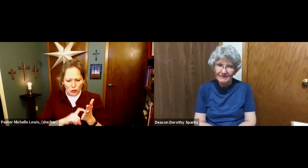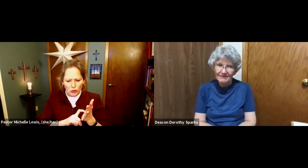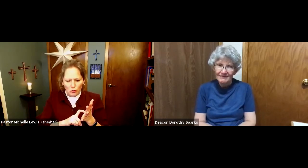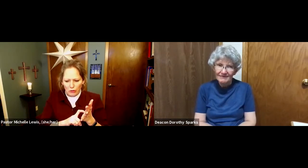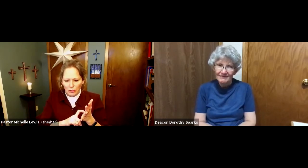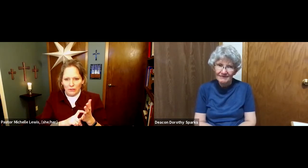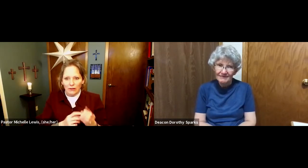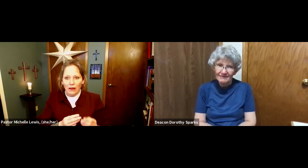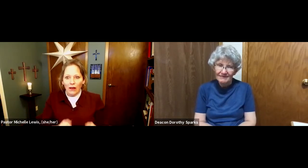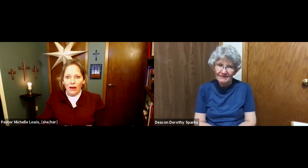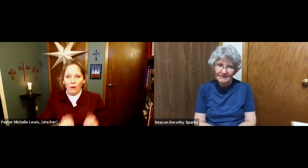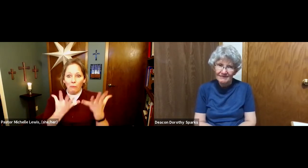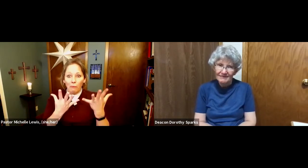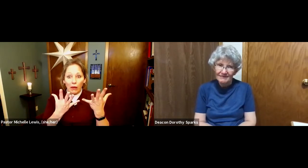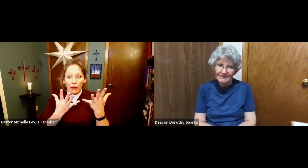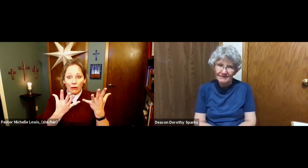important.